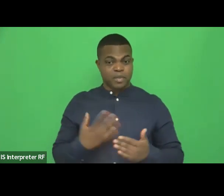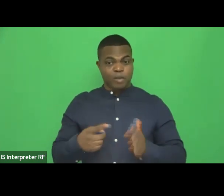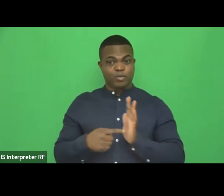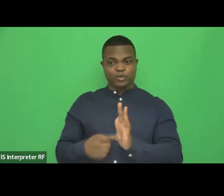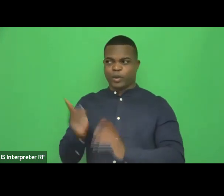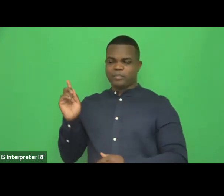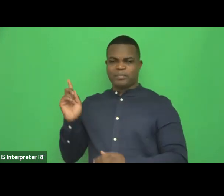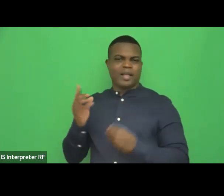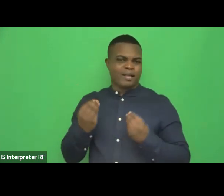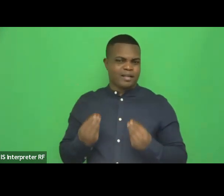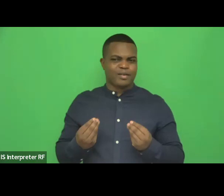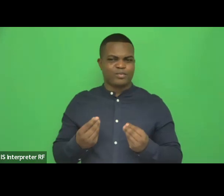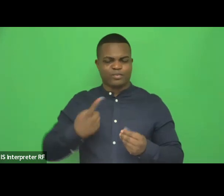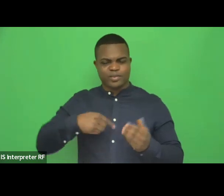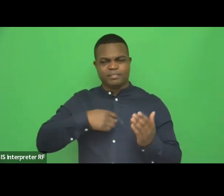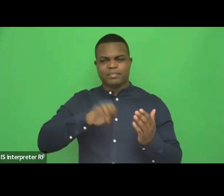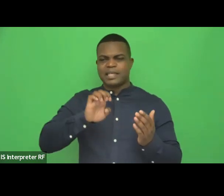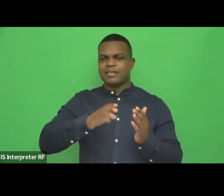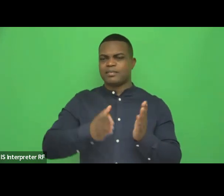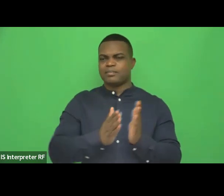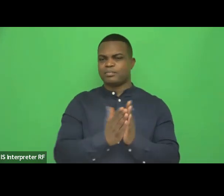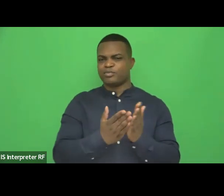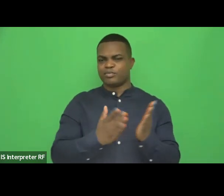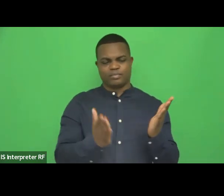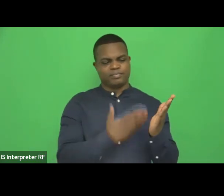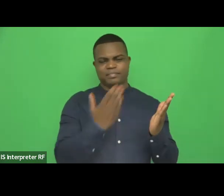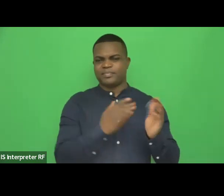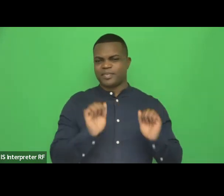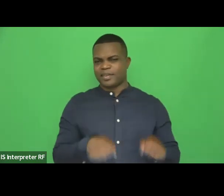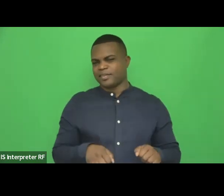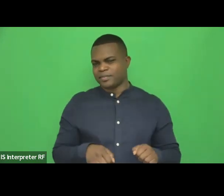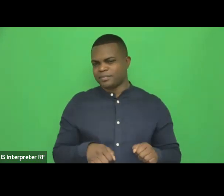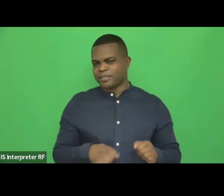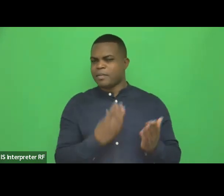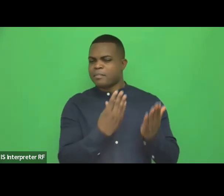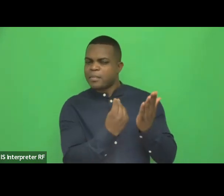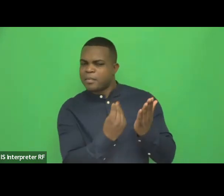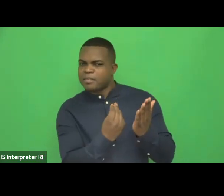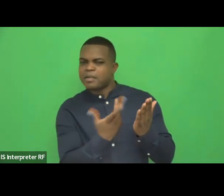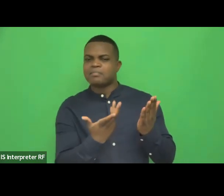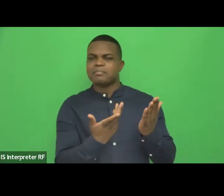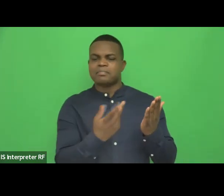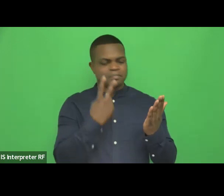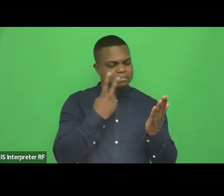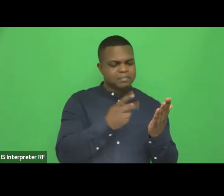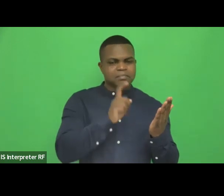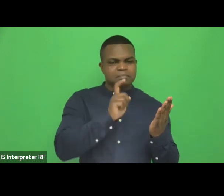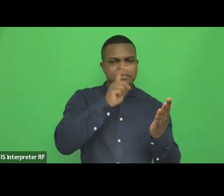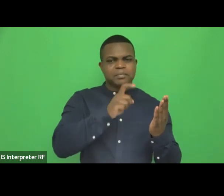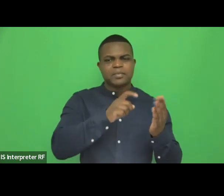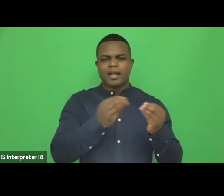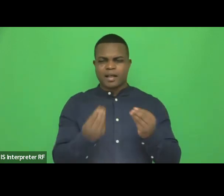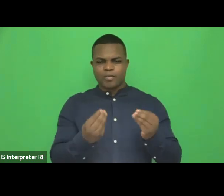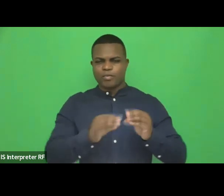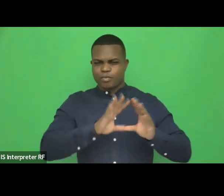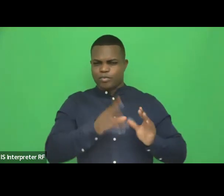so also demonstrated reading with a screen reader. Now, when people talk about accessibility, sometimes